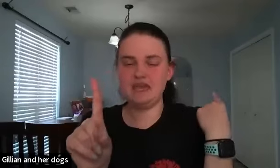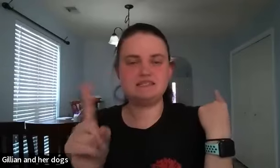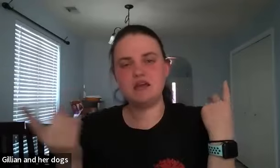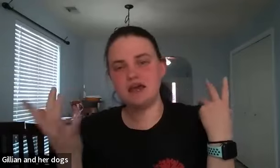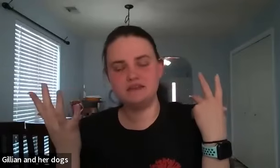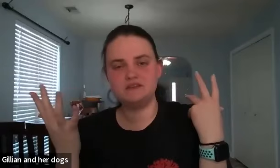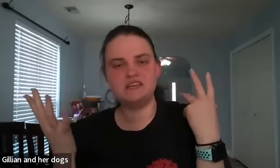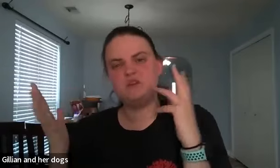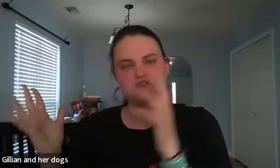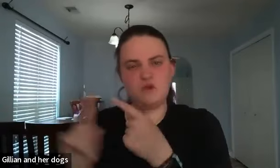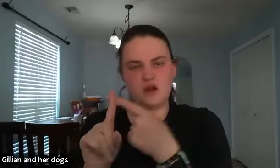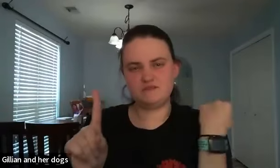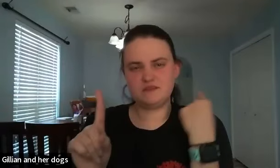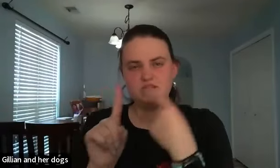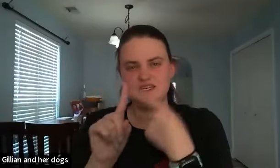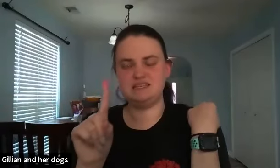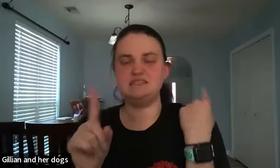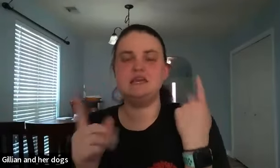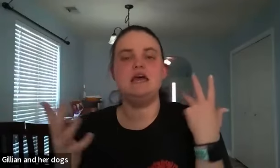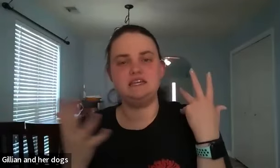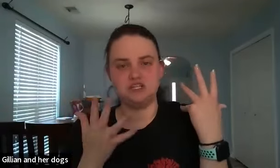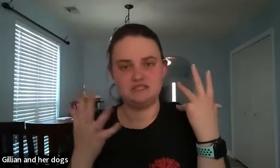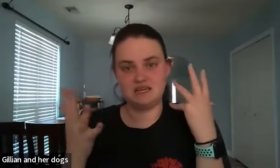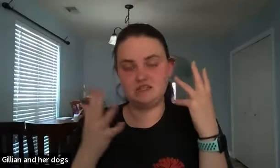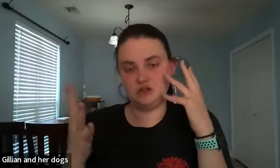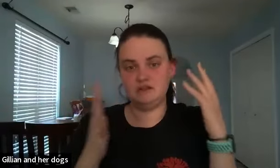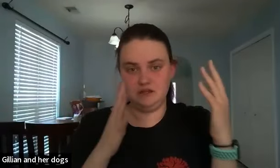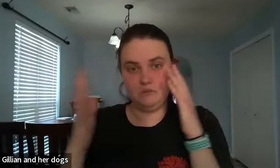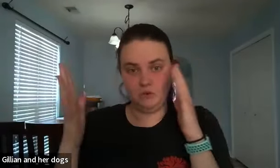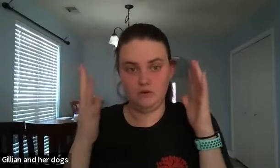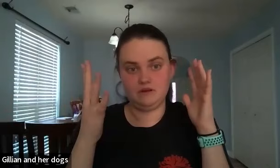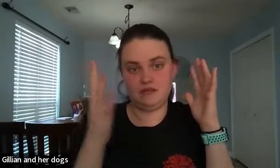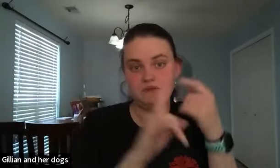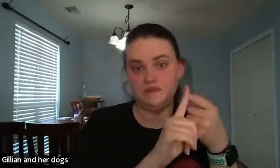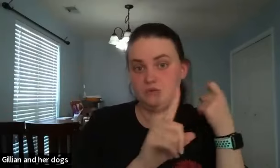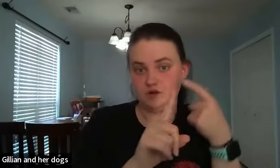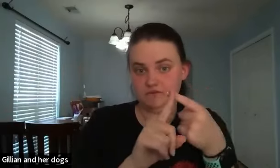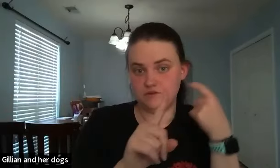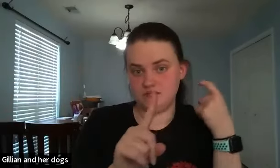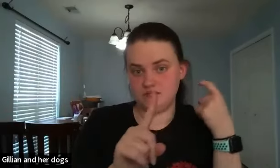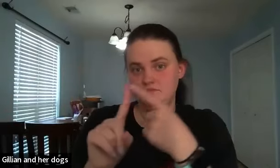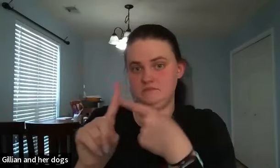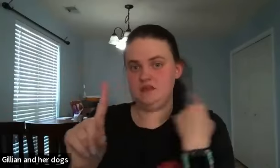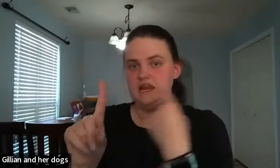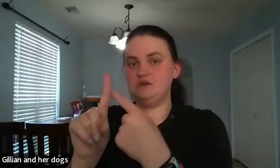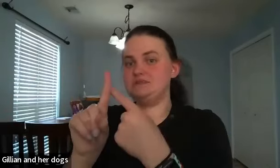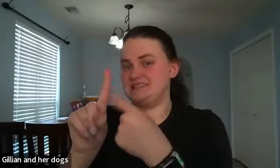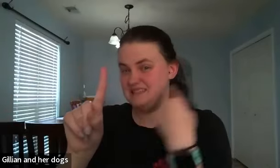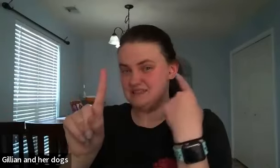And it's not anything saying, well, it's wrong if someone does this. It just does look a little more, can be a little more confusing. And I don't see this